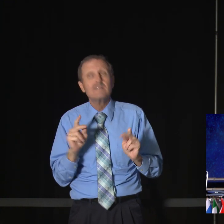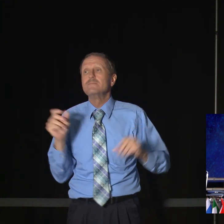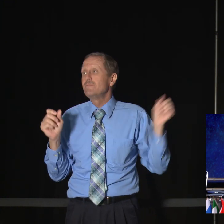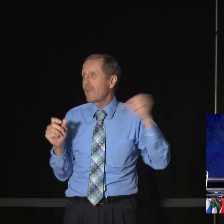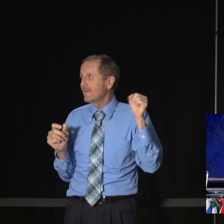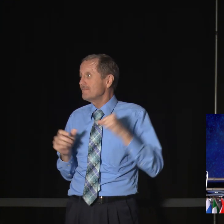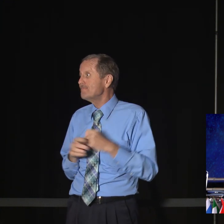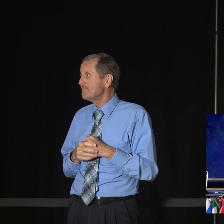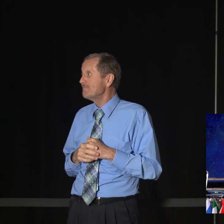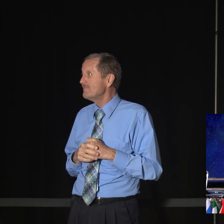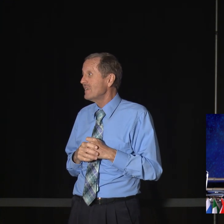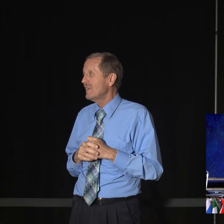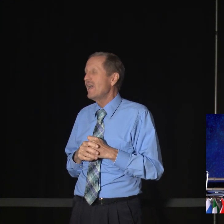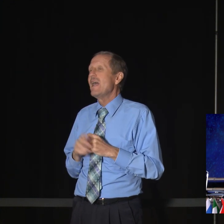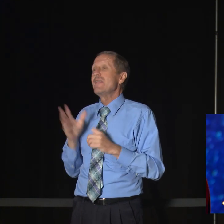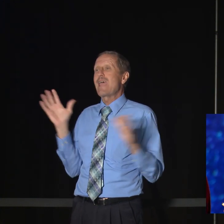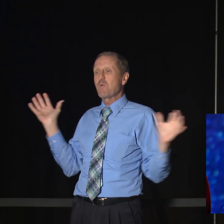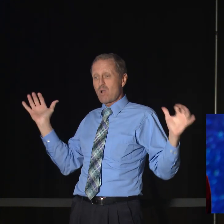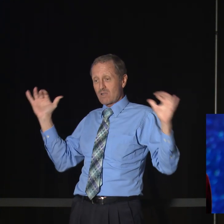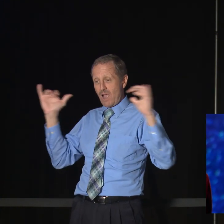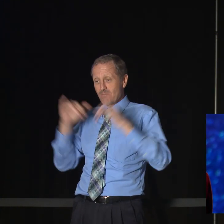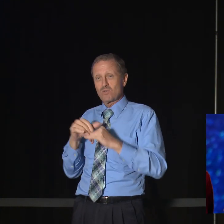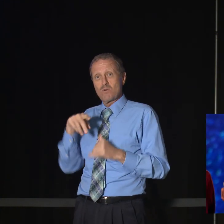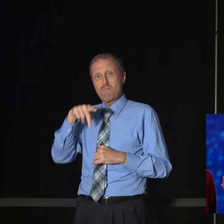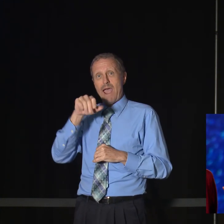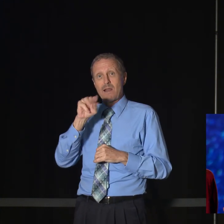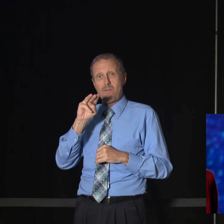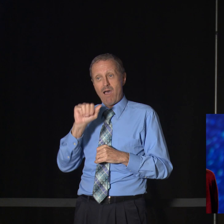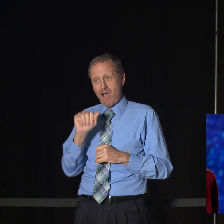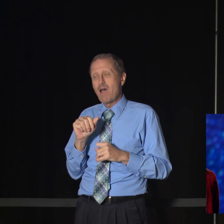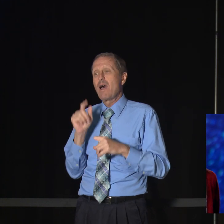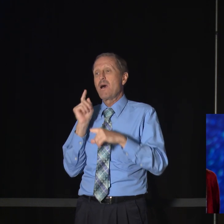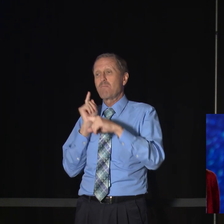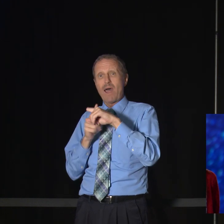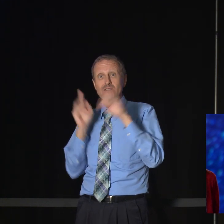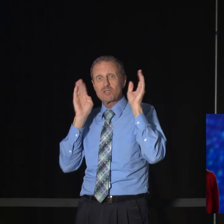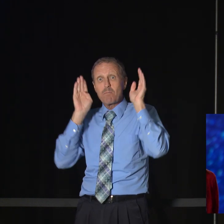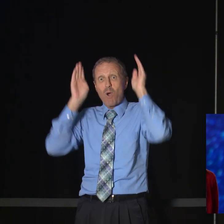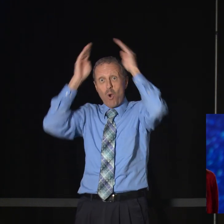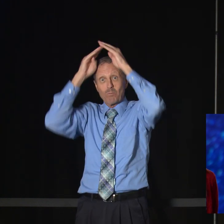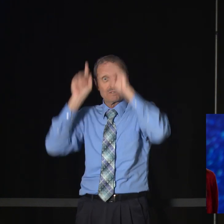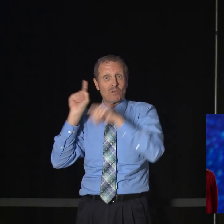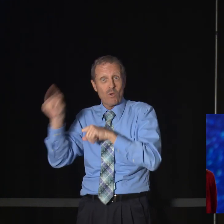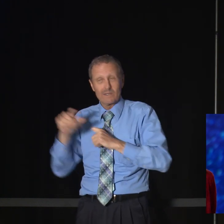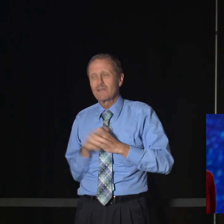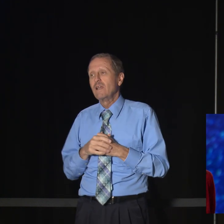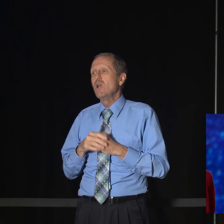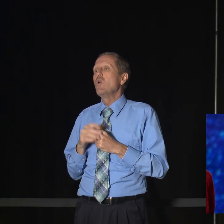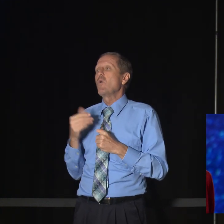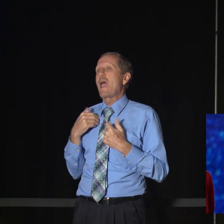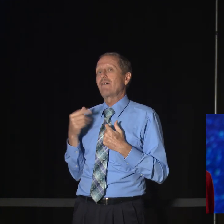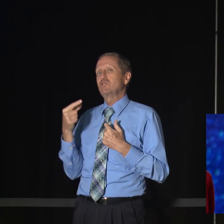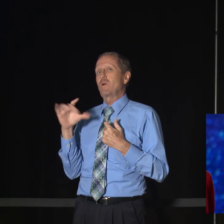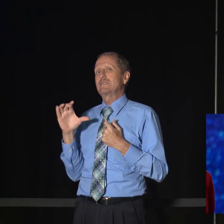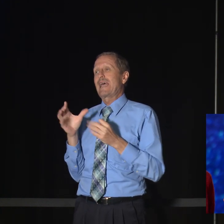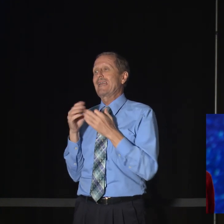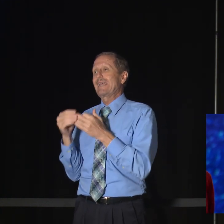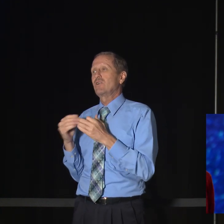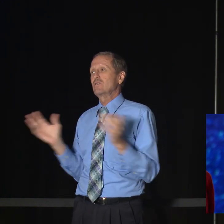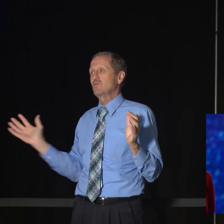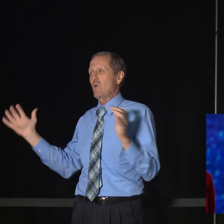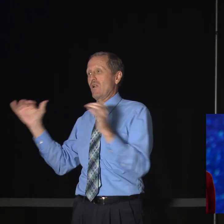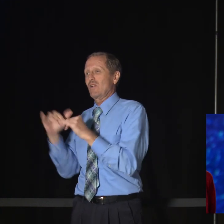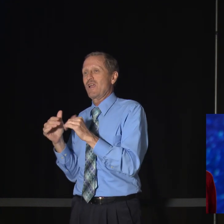Yes. So they're going to be coming to Panama, as well as the Pope, and we're going to be having GYC leaders come from all